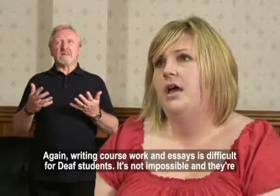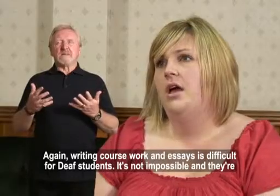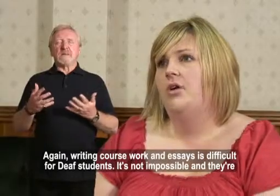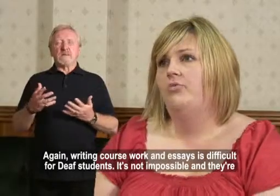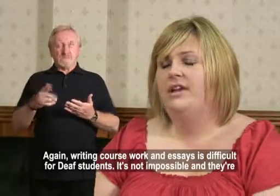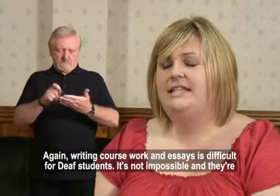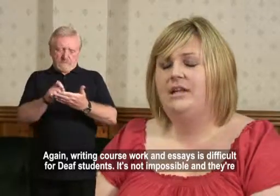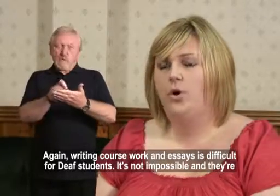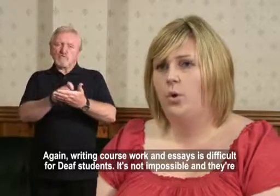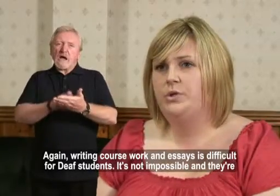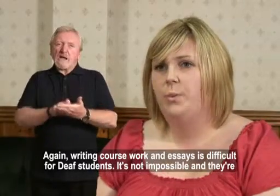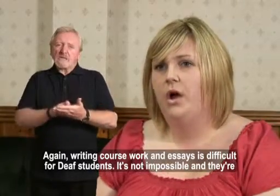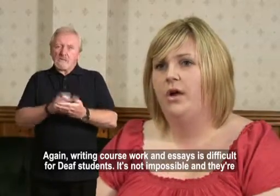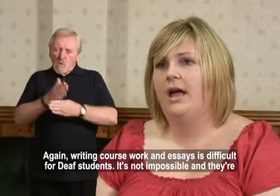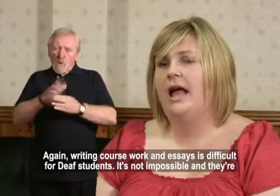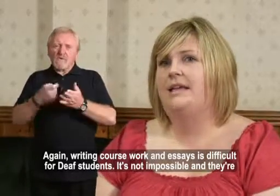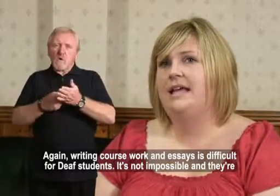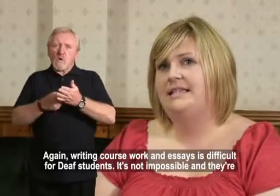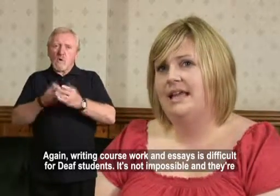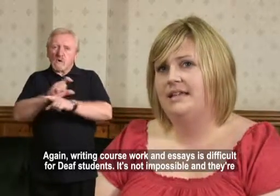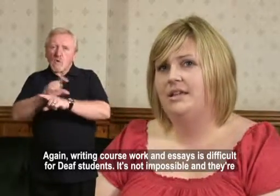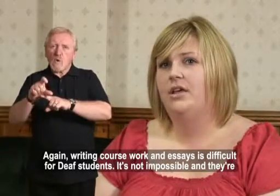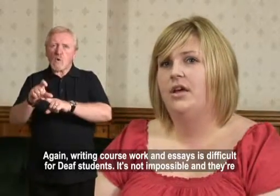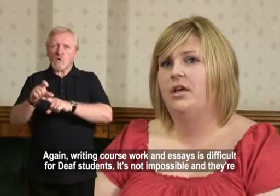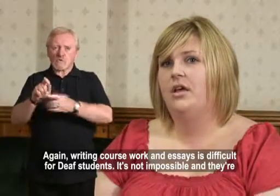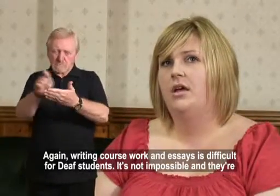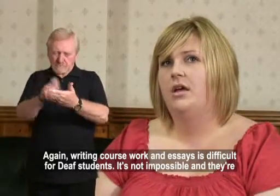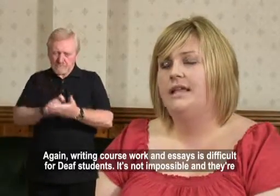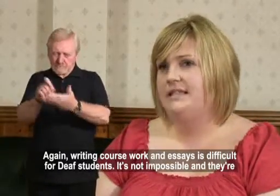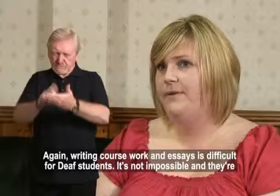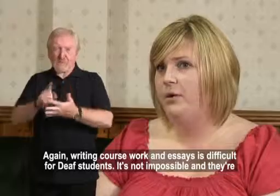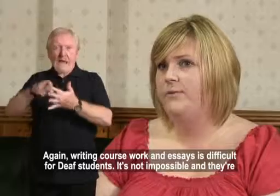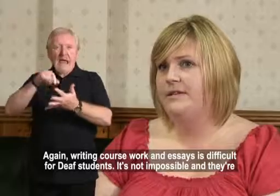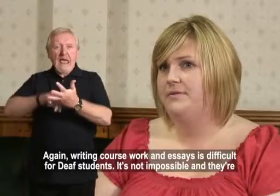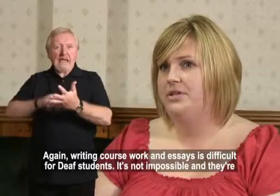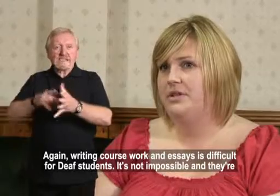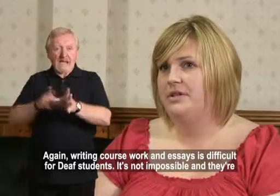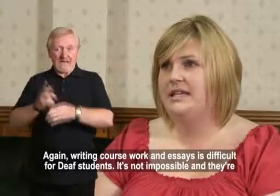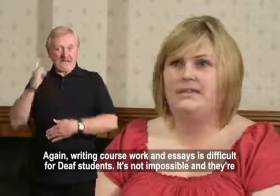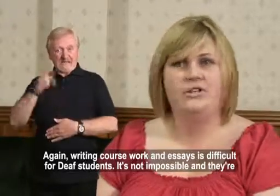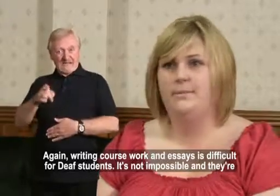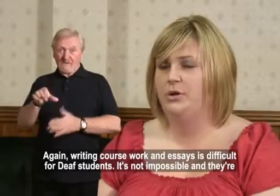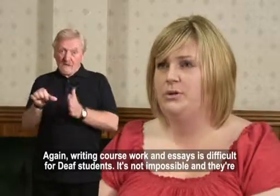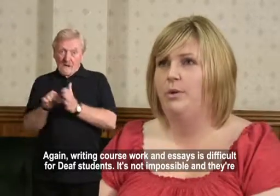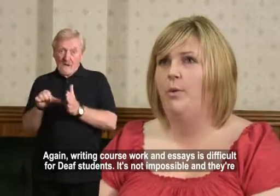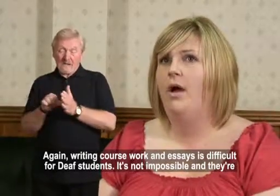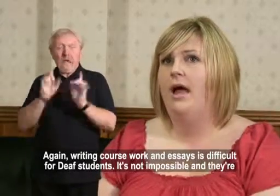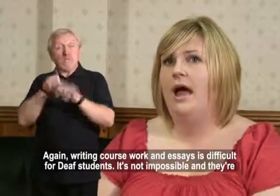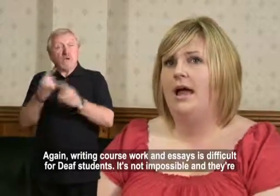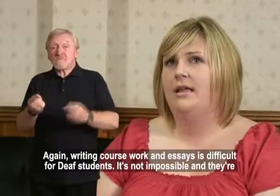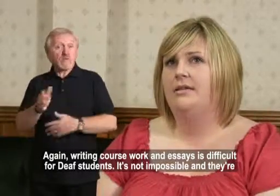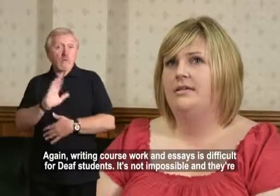Again, writing coursework and essays is difficult for deaf students. It's not